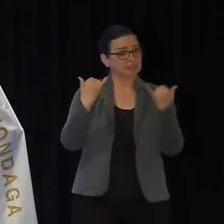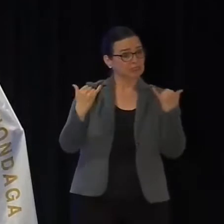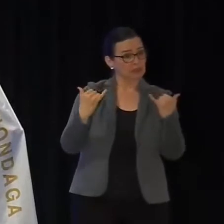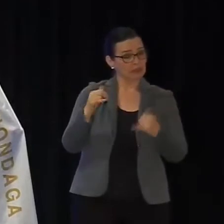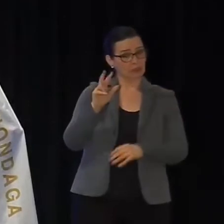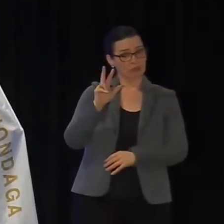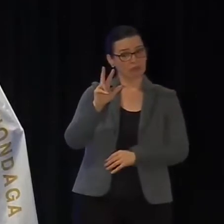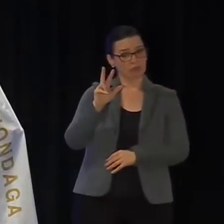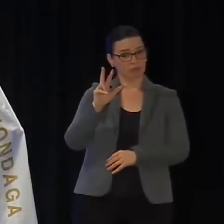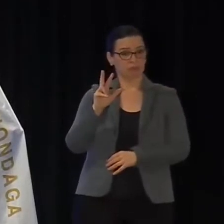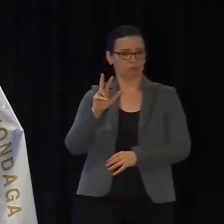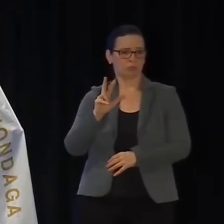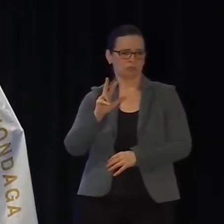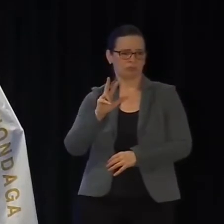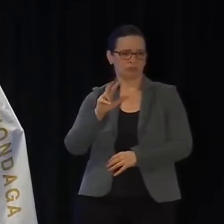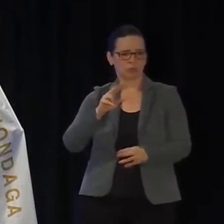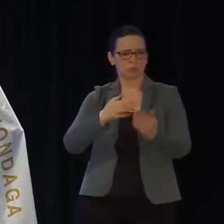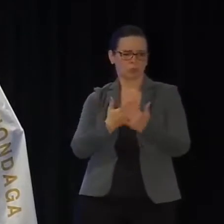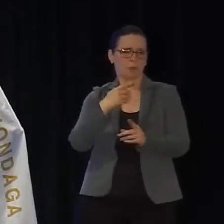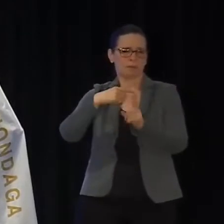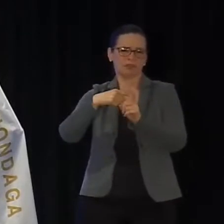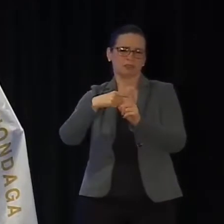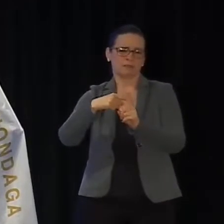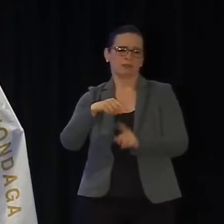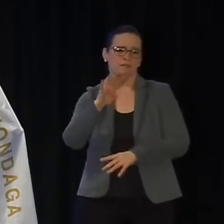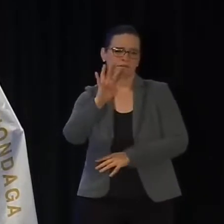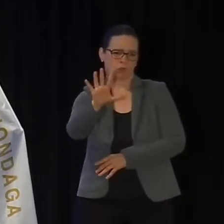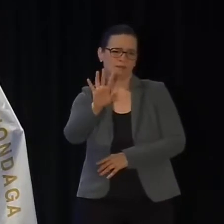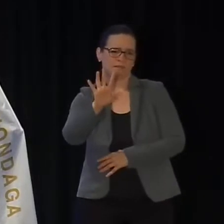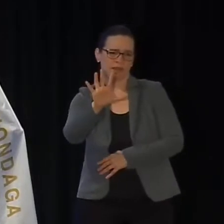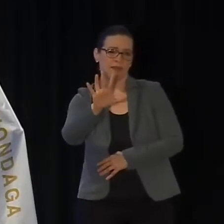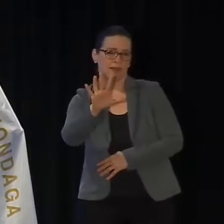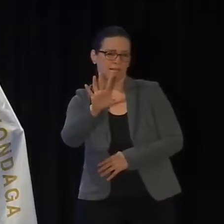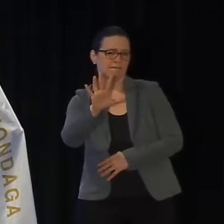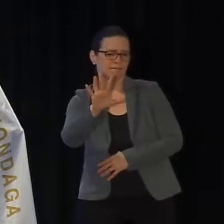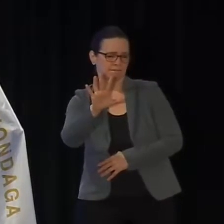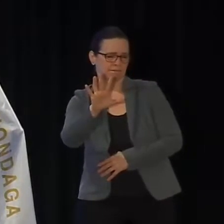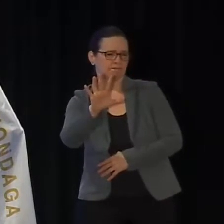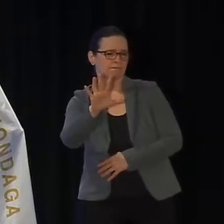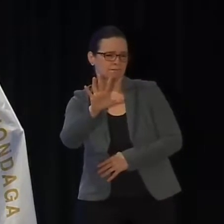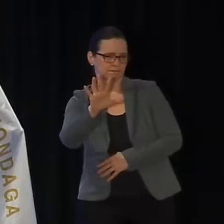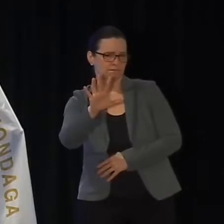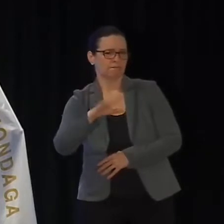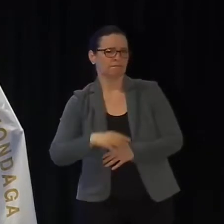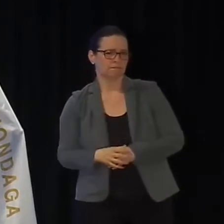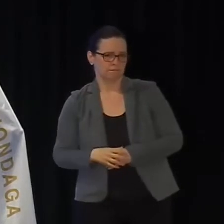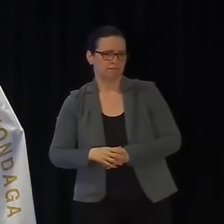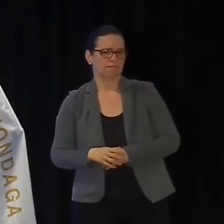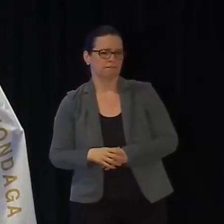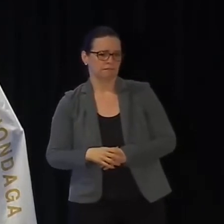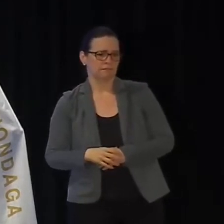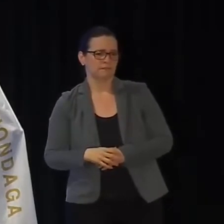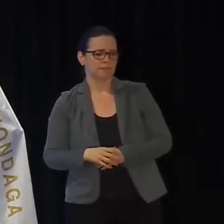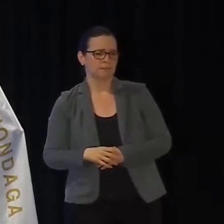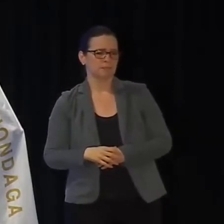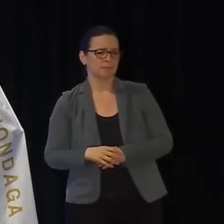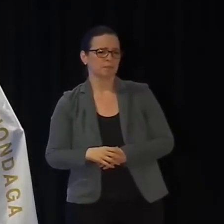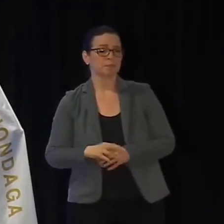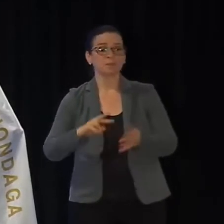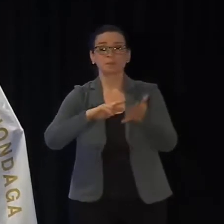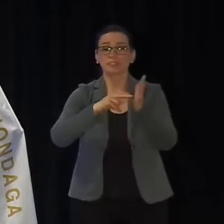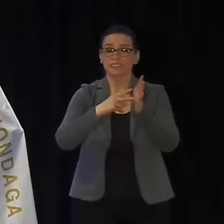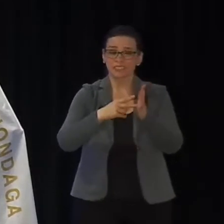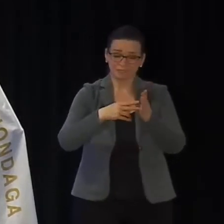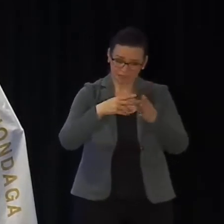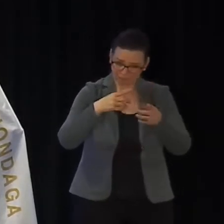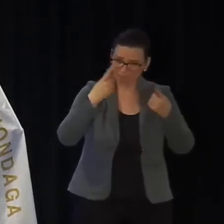So that's better line. Not as many tests though. When we have higher case days, we're having really large test days